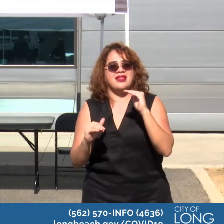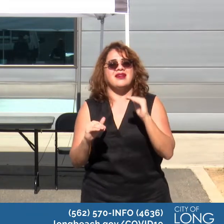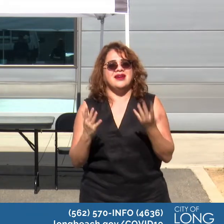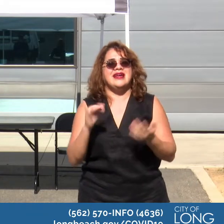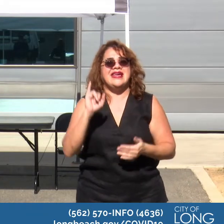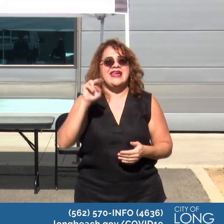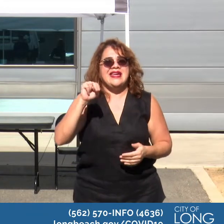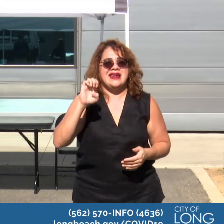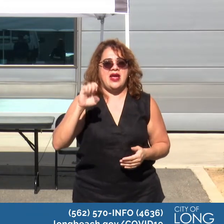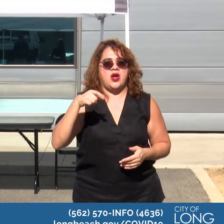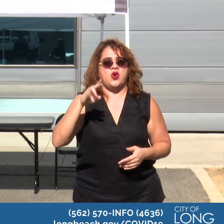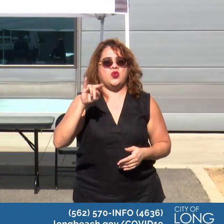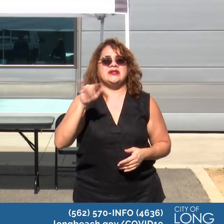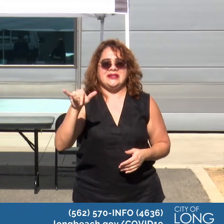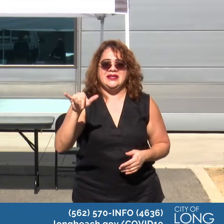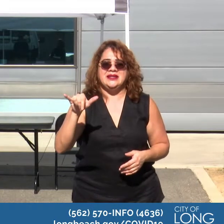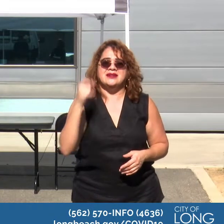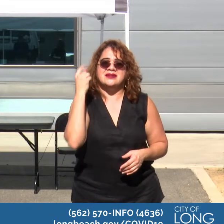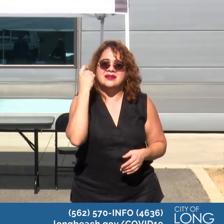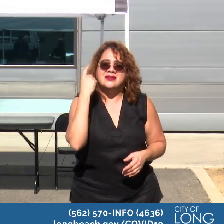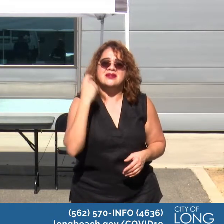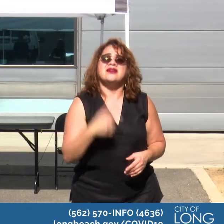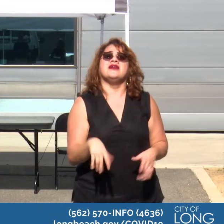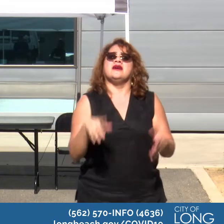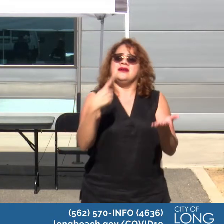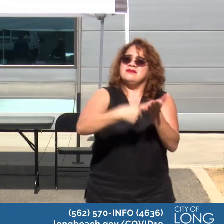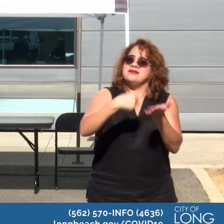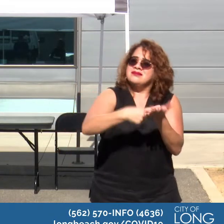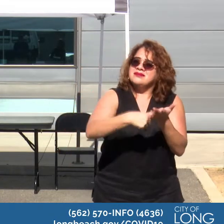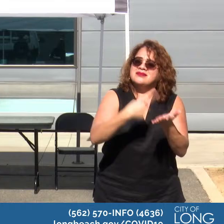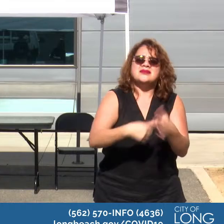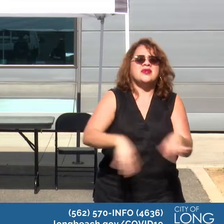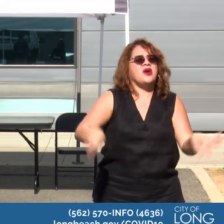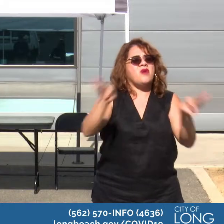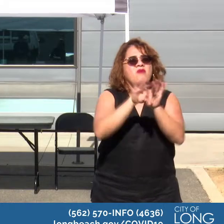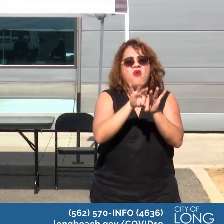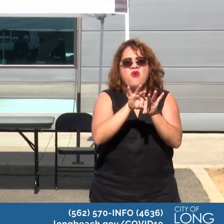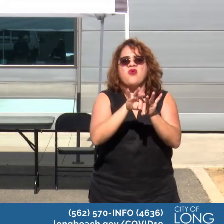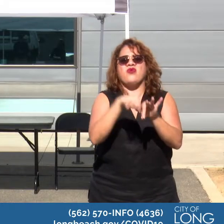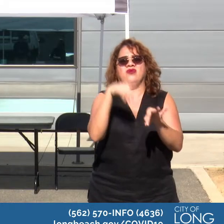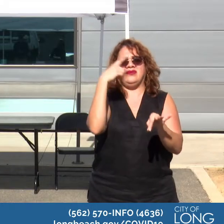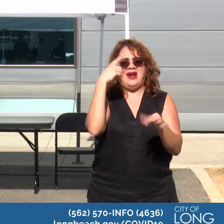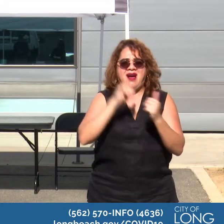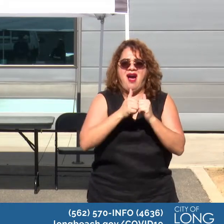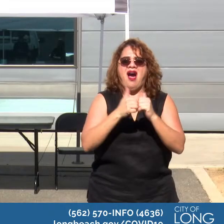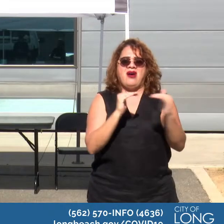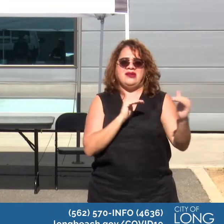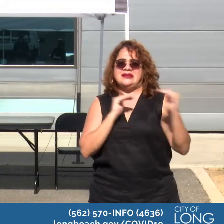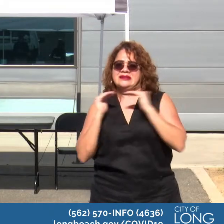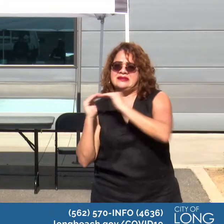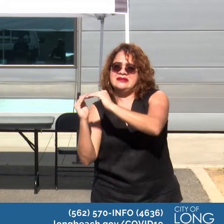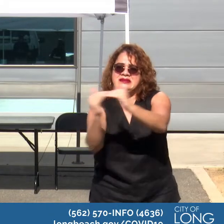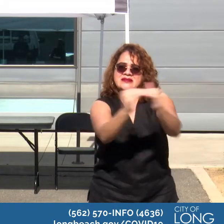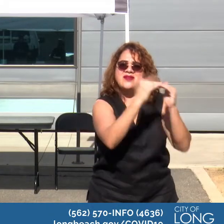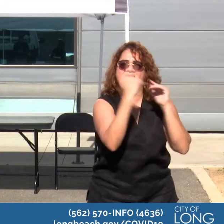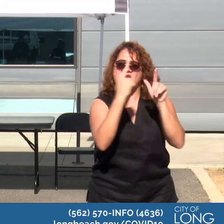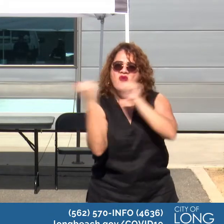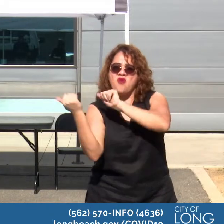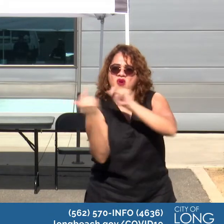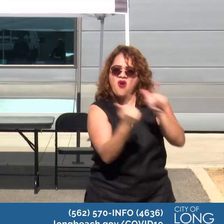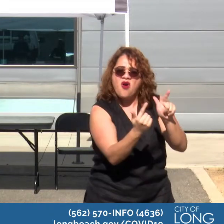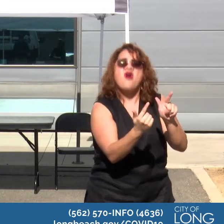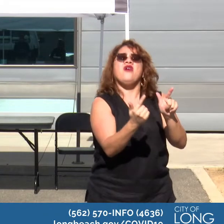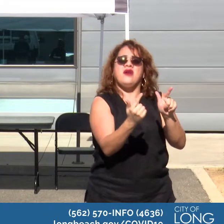vital and an equity conversation. And it's very important that we get them vaccinated so that we can open our schools and be able